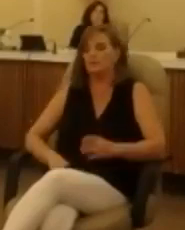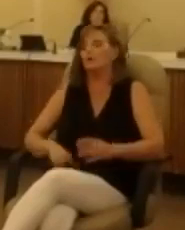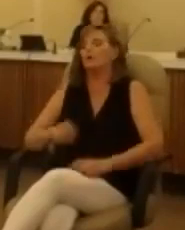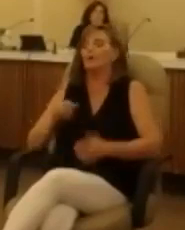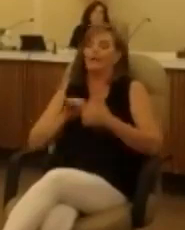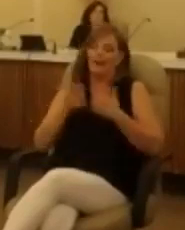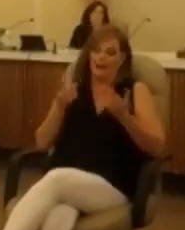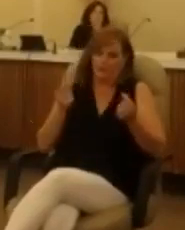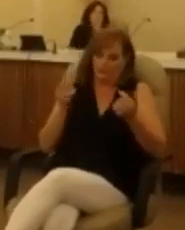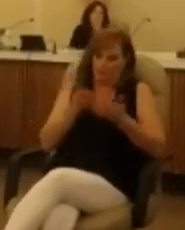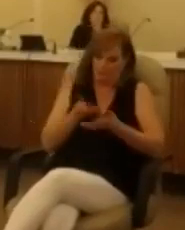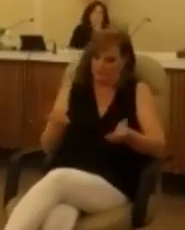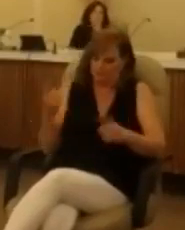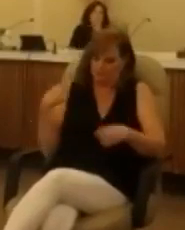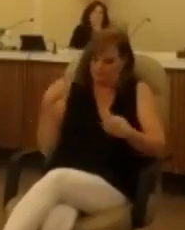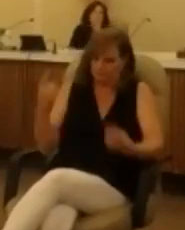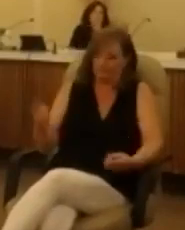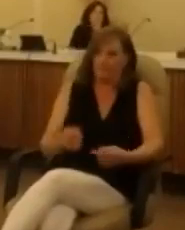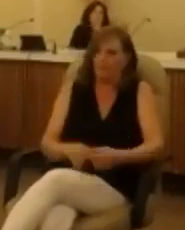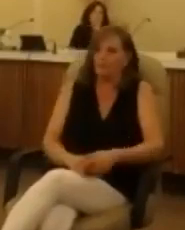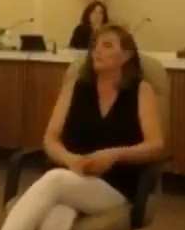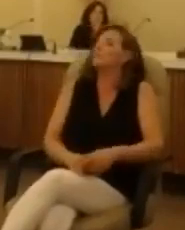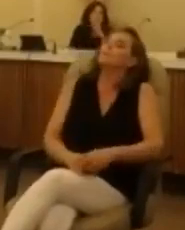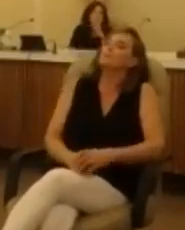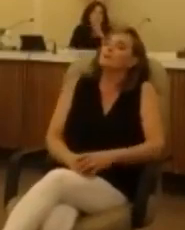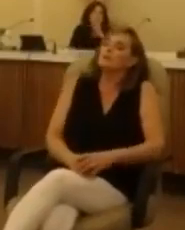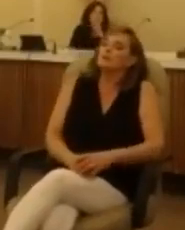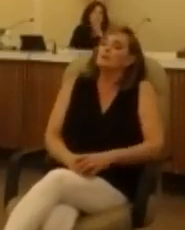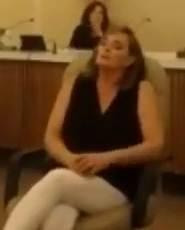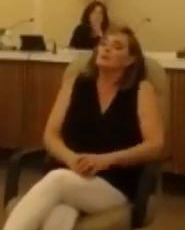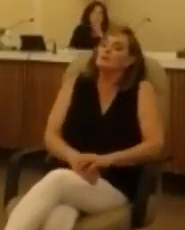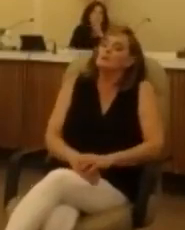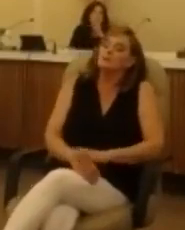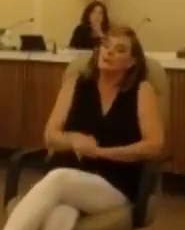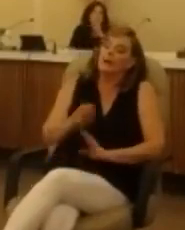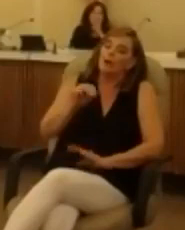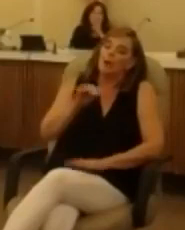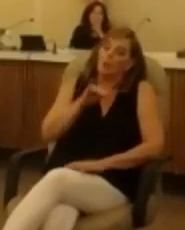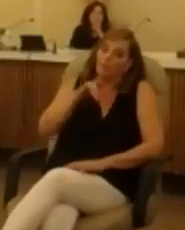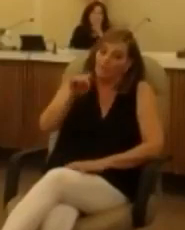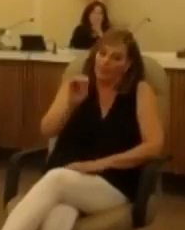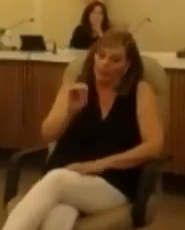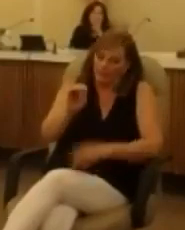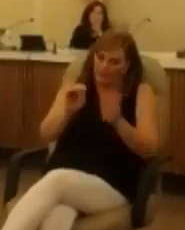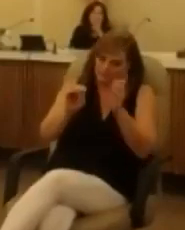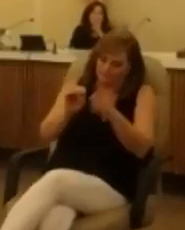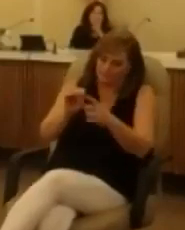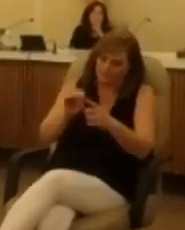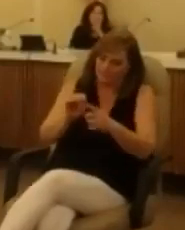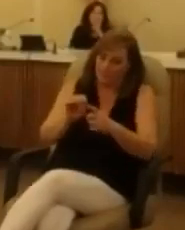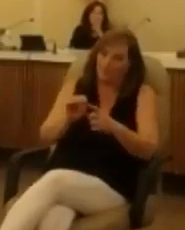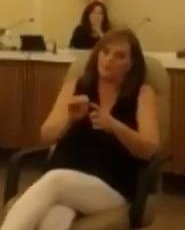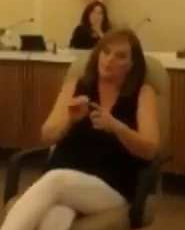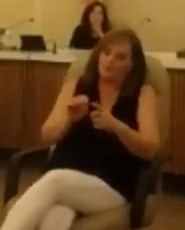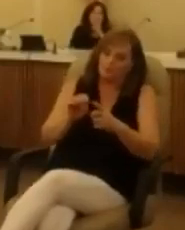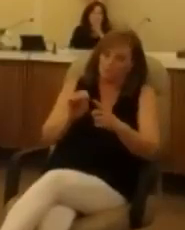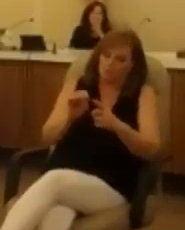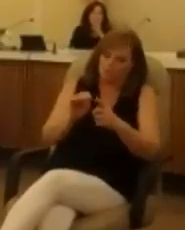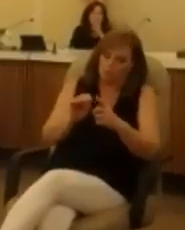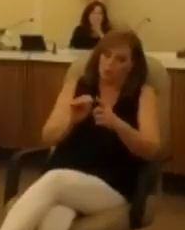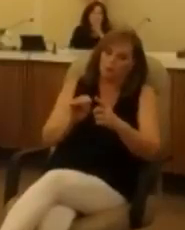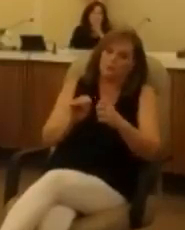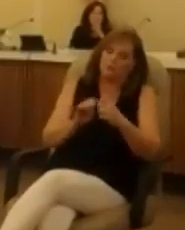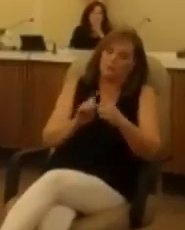we've always done this is that, so Millie put forth the original resolution